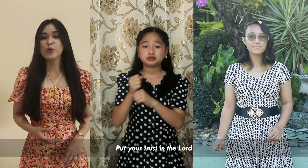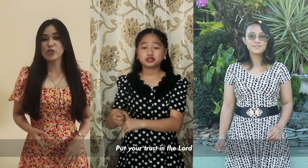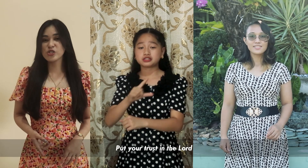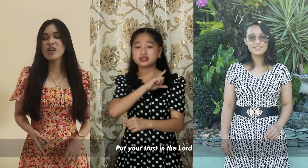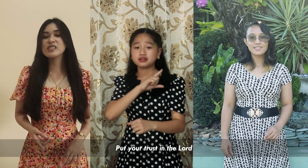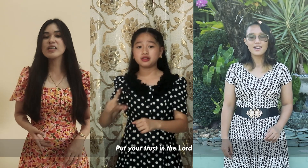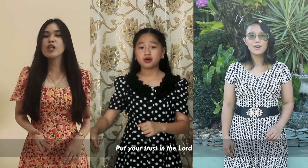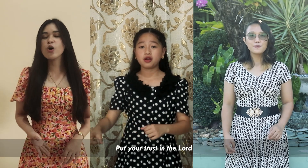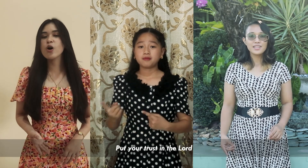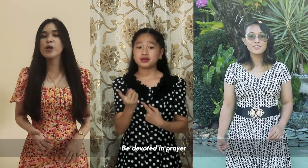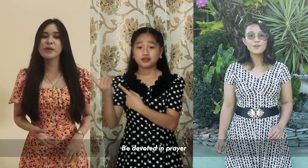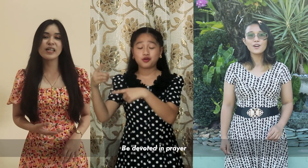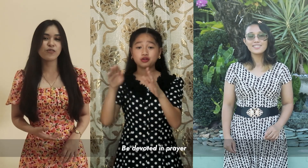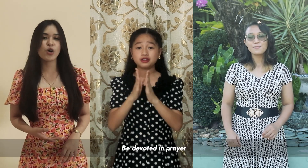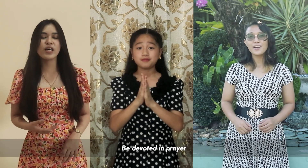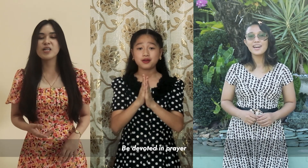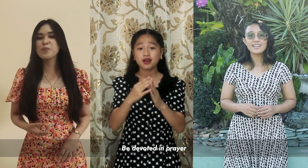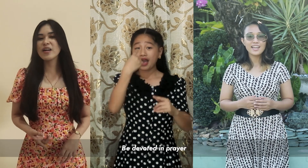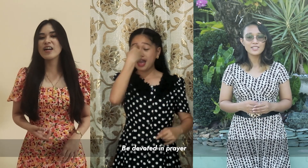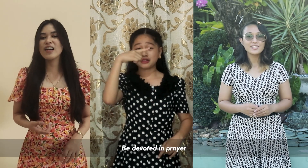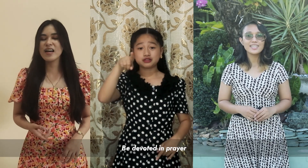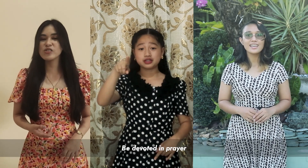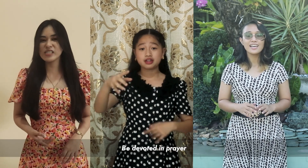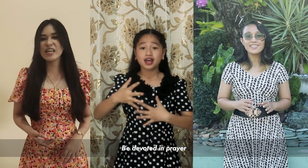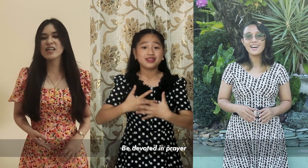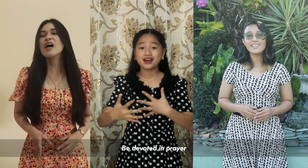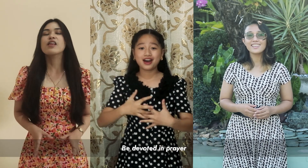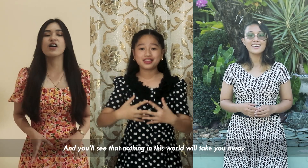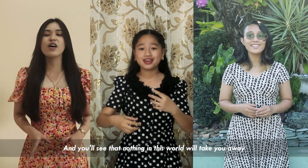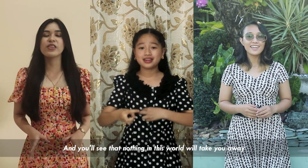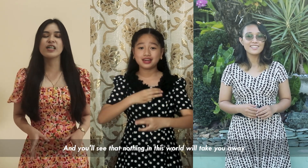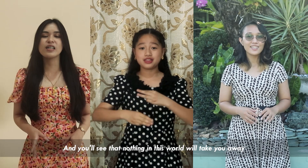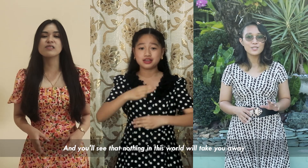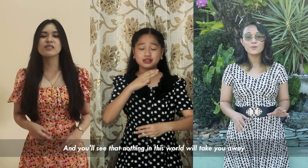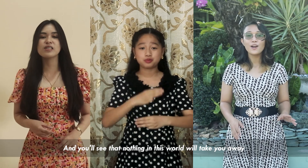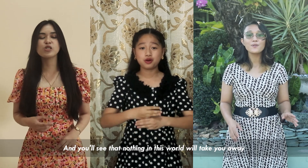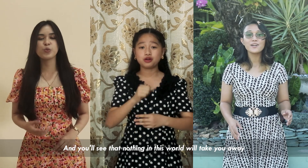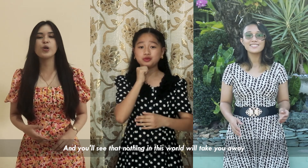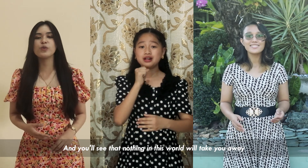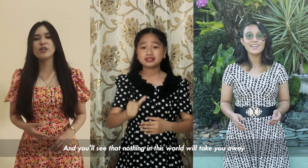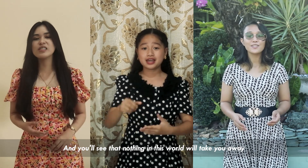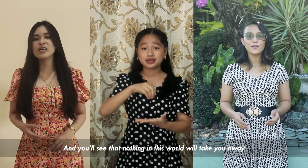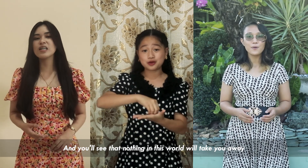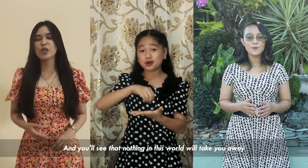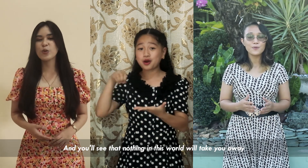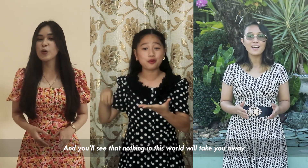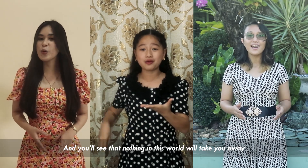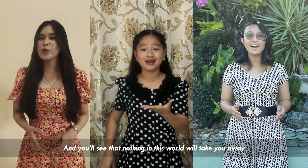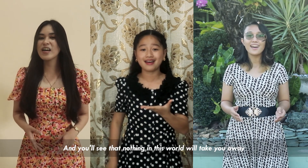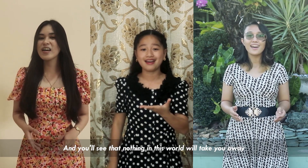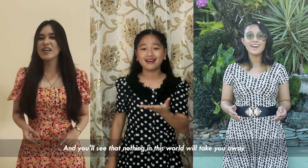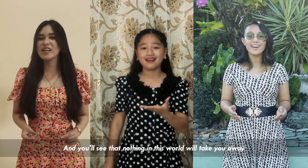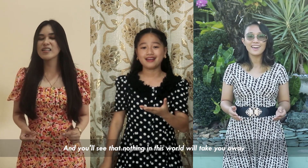Don't let the world influence you You you see that nothing in this world Will take you